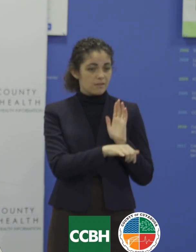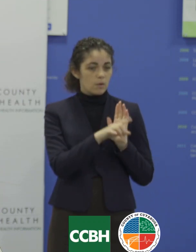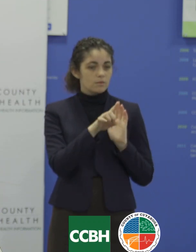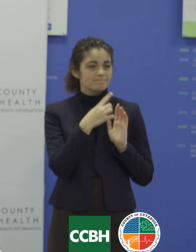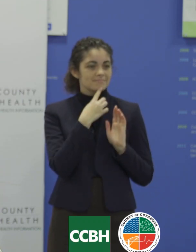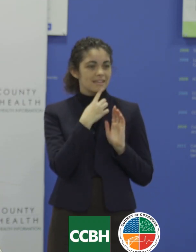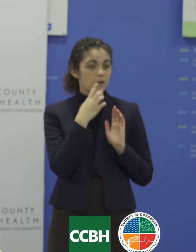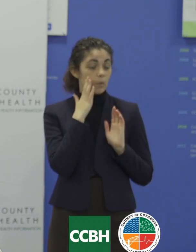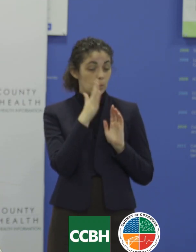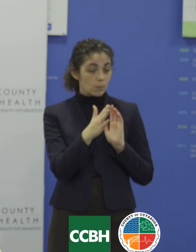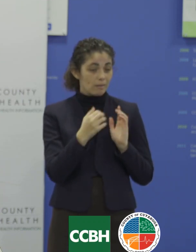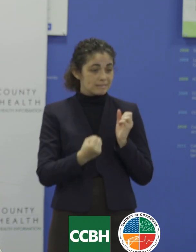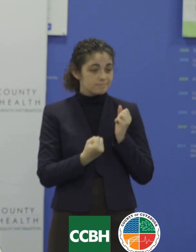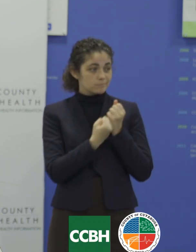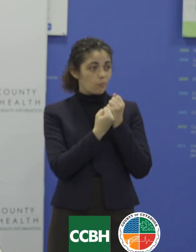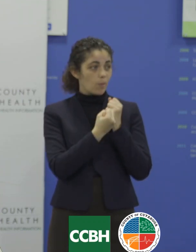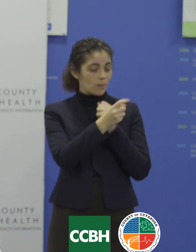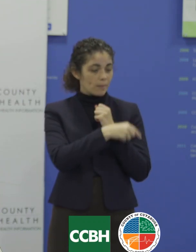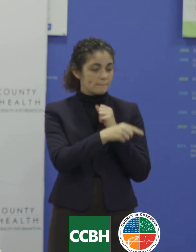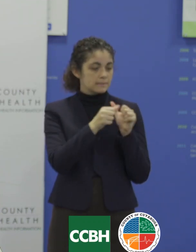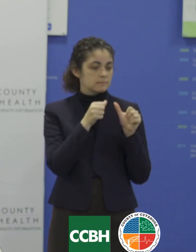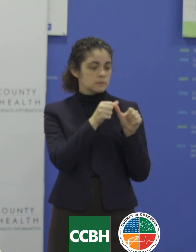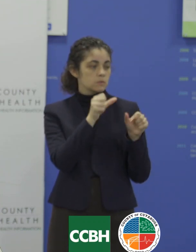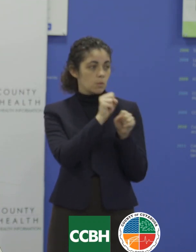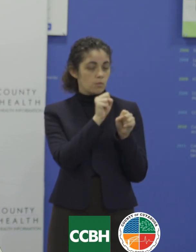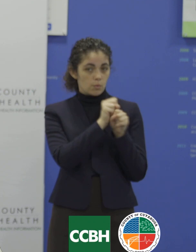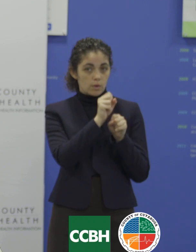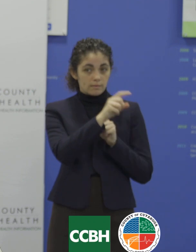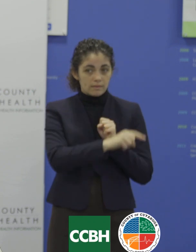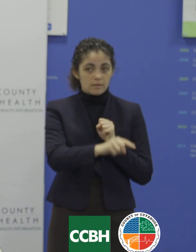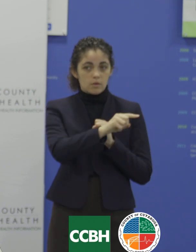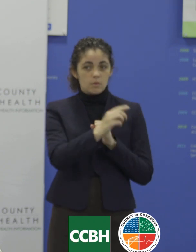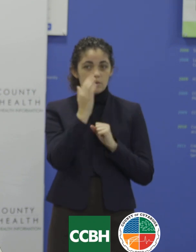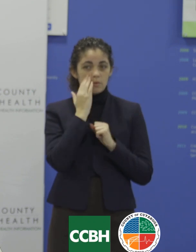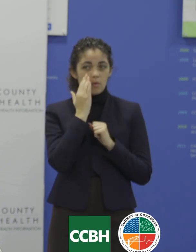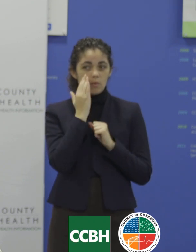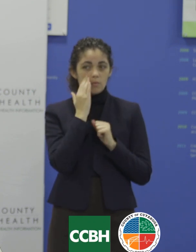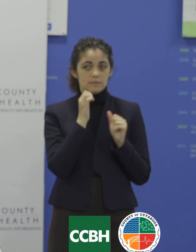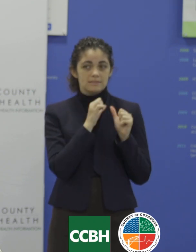say that we will continue to support them in the work that they're doing. And we know that they're being